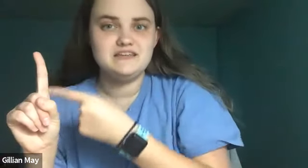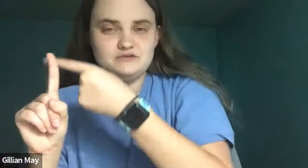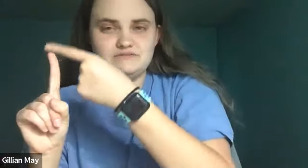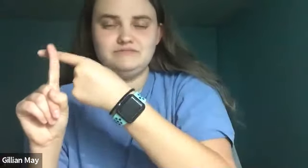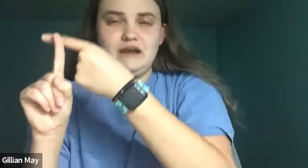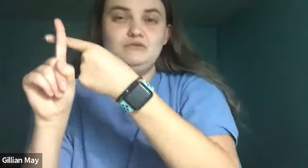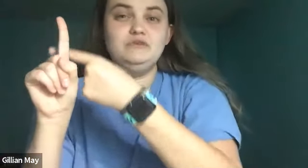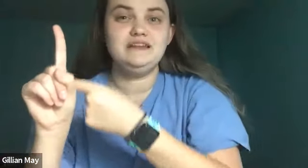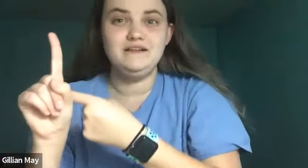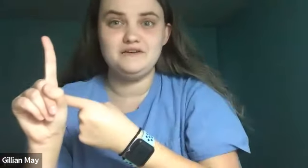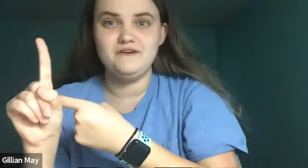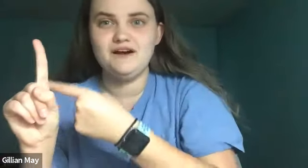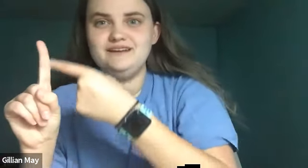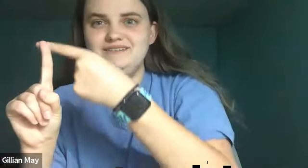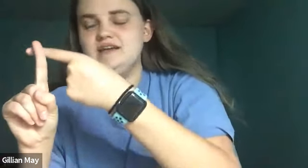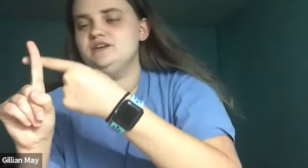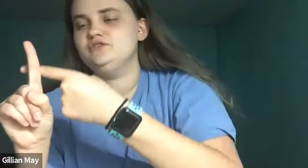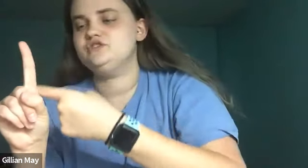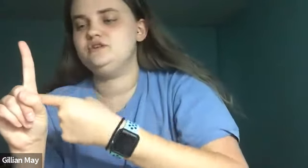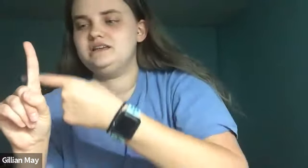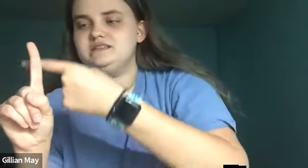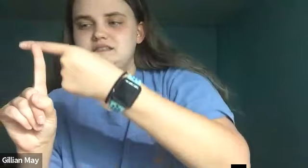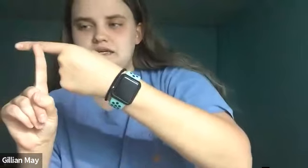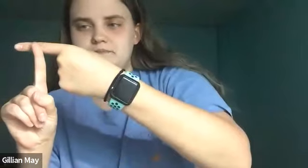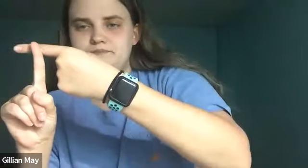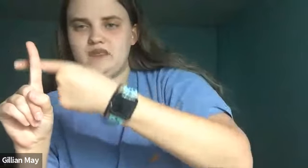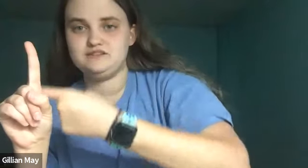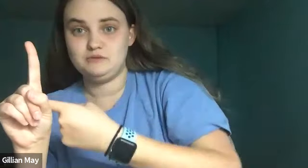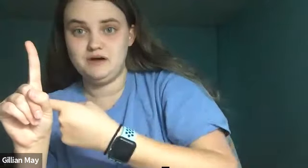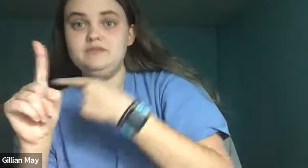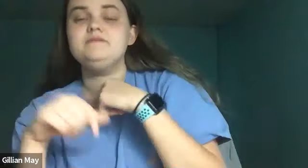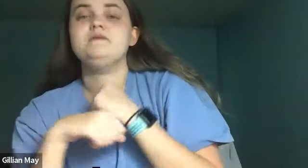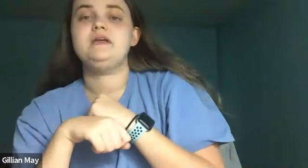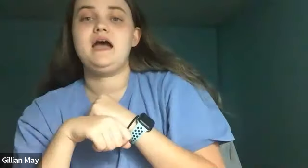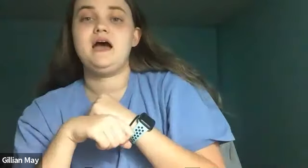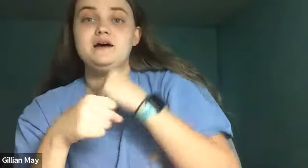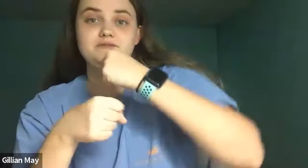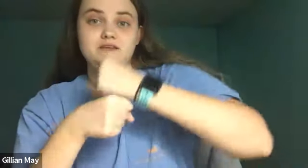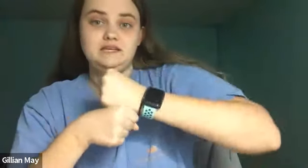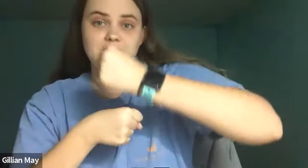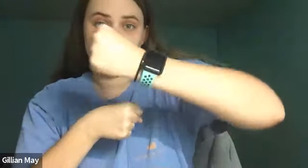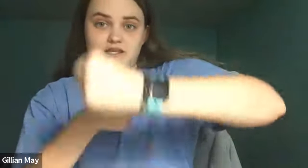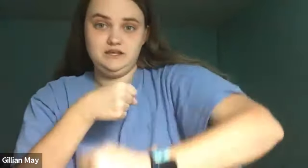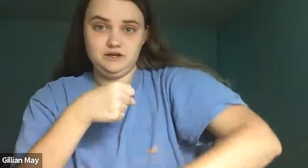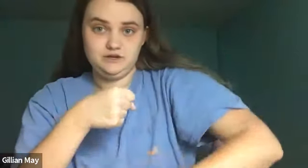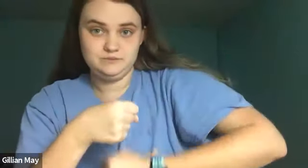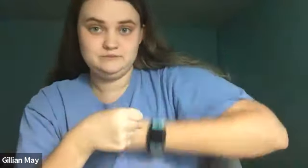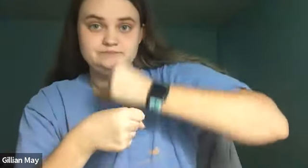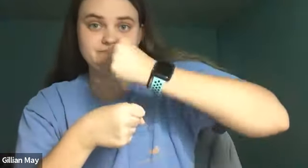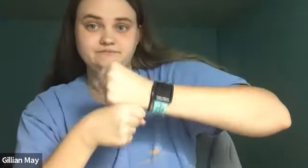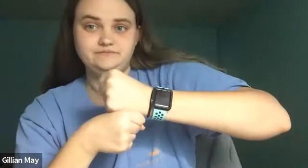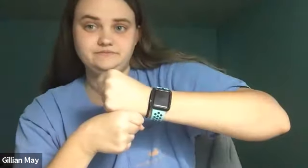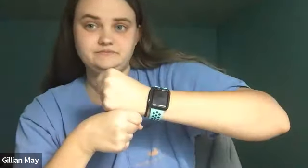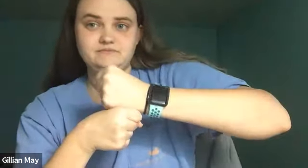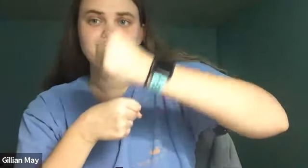those, I really clarify so you guys can see it. So month, and we have year.